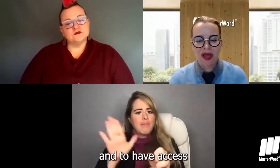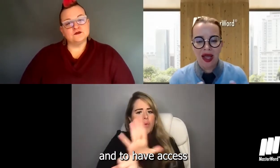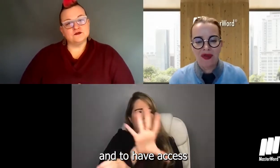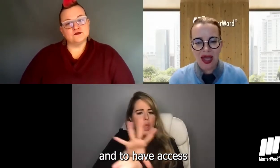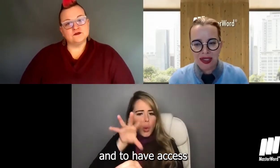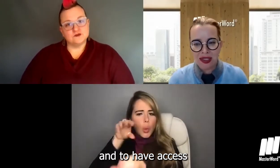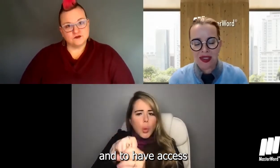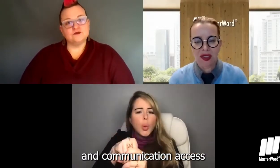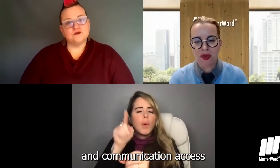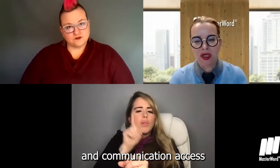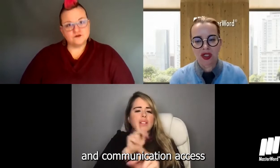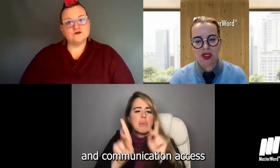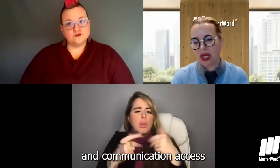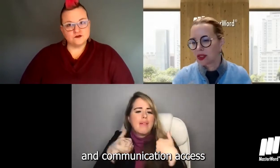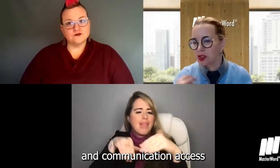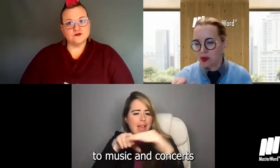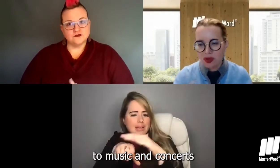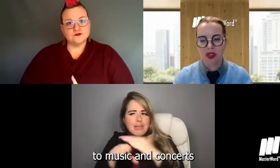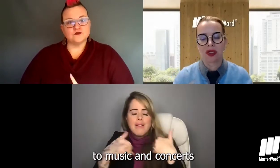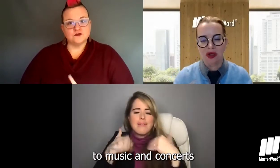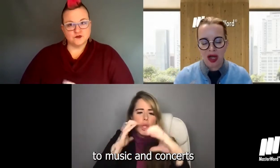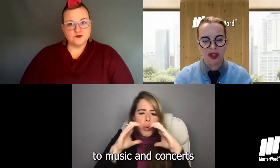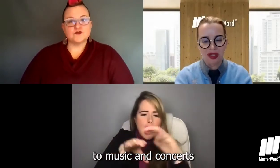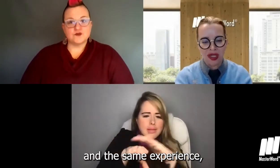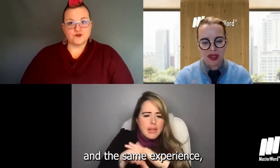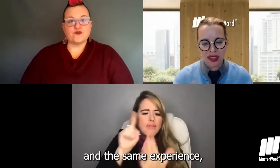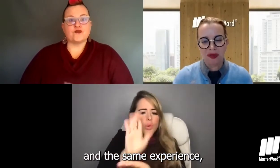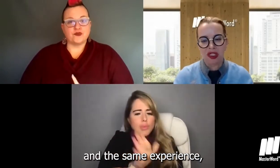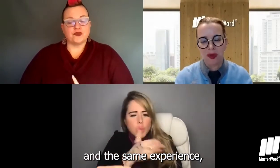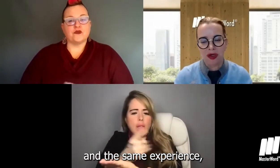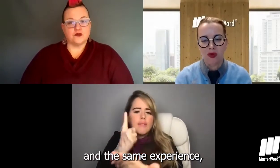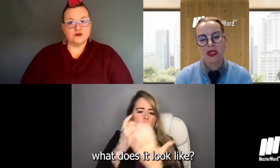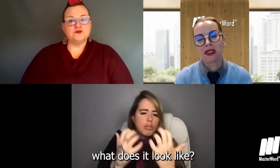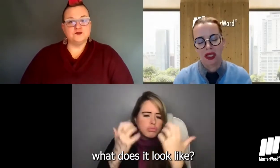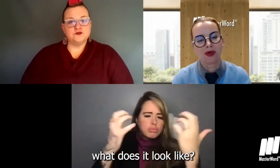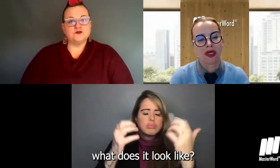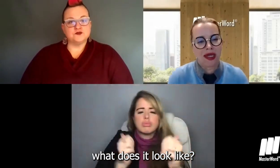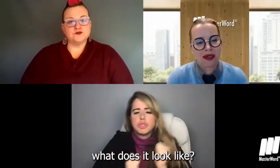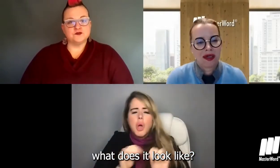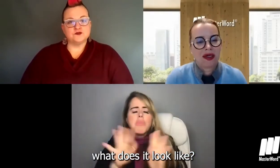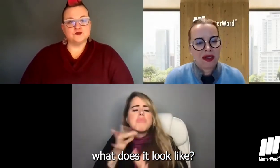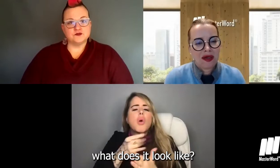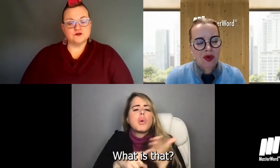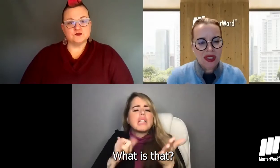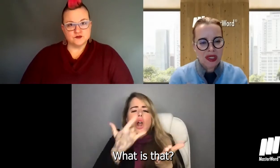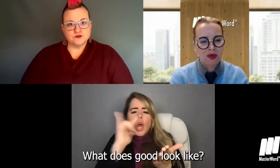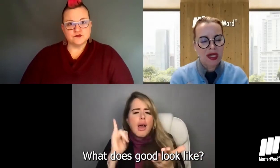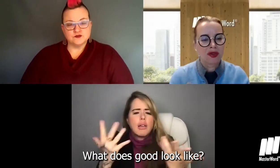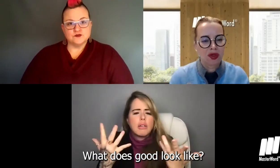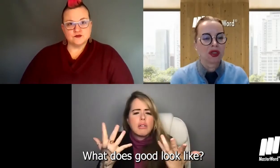have access and communication access to music and concerts and the same experience, what does it look like? What is that? What does good